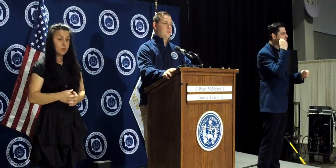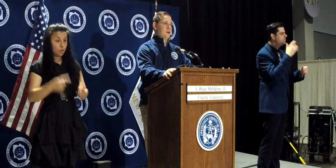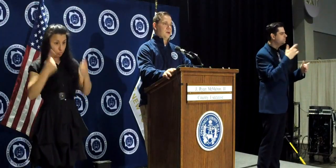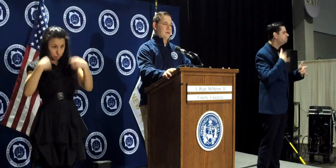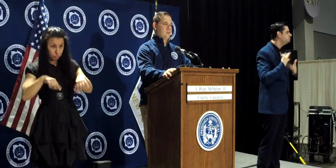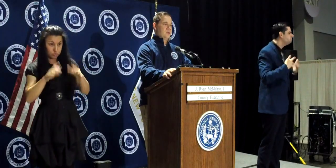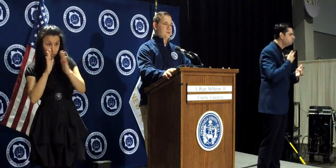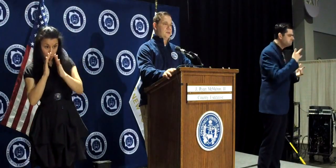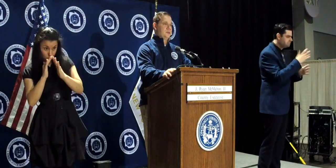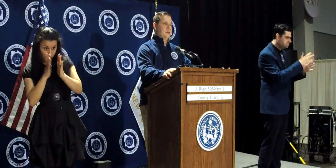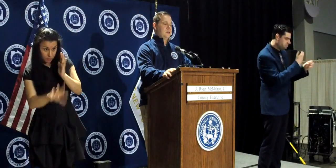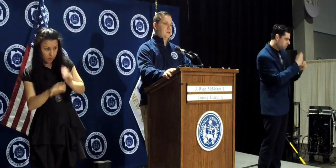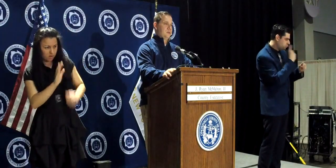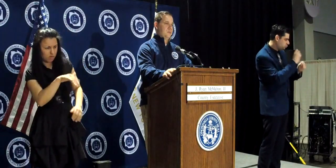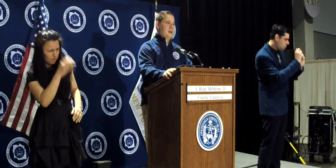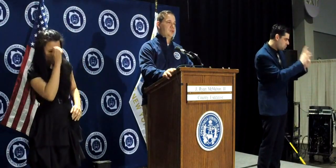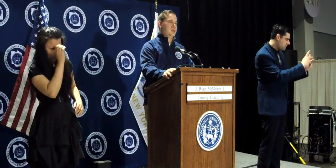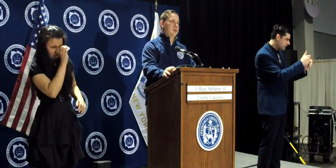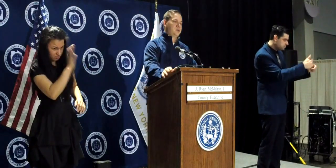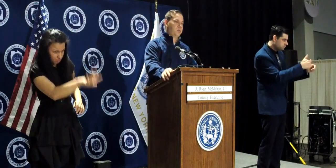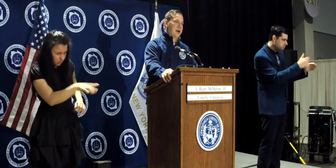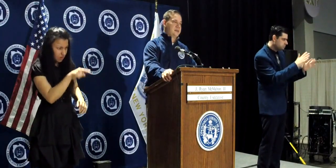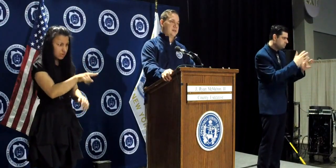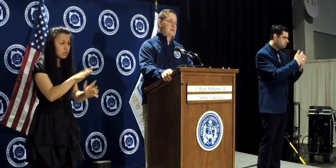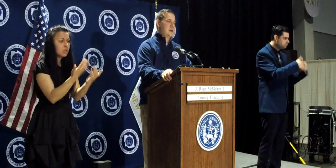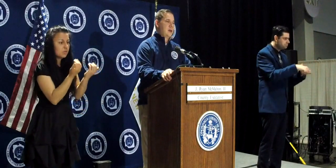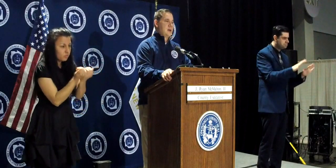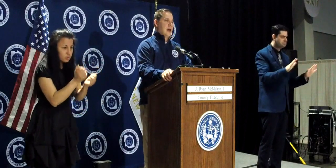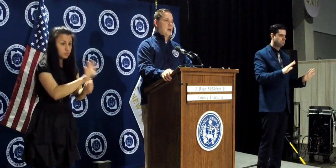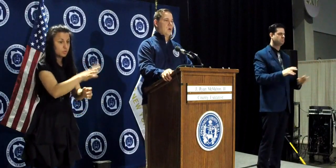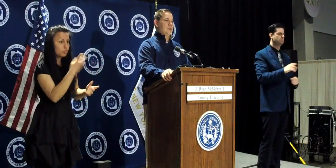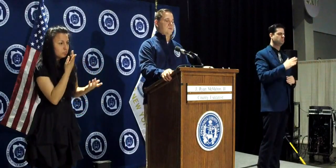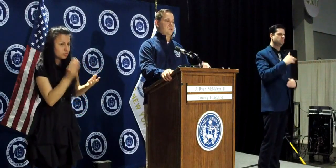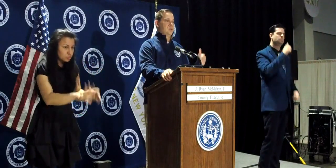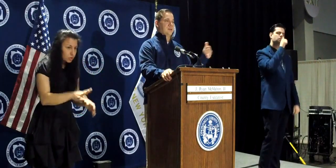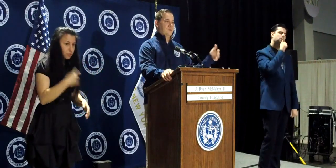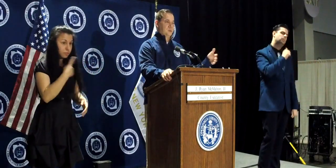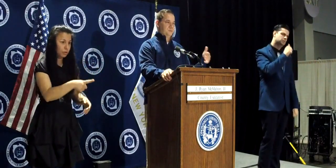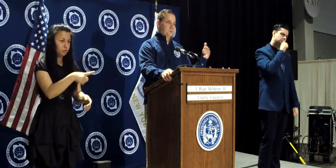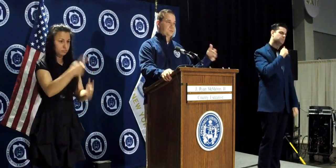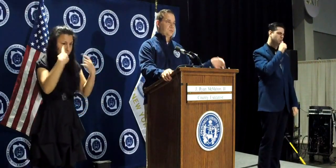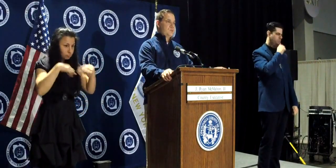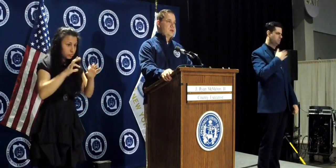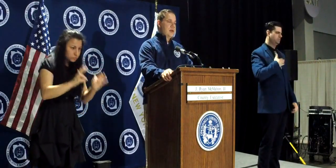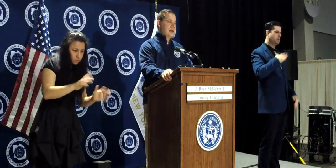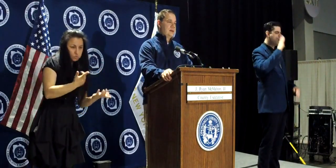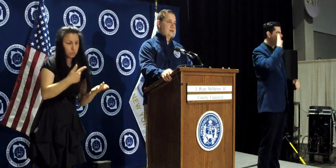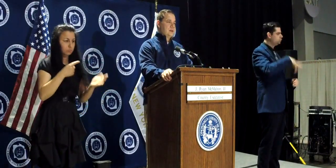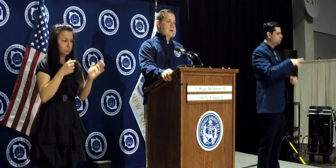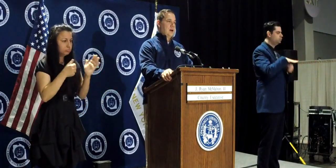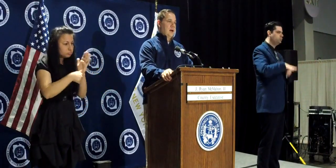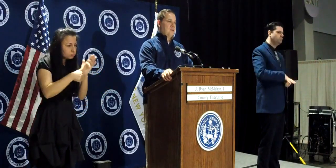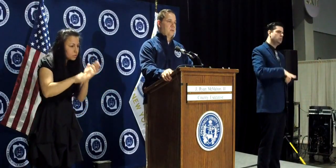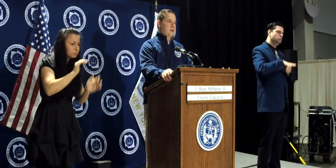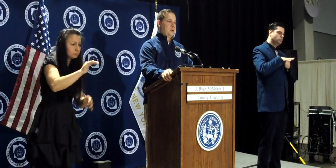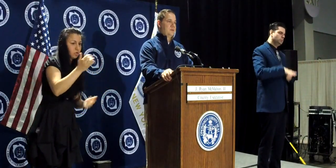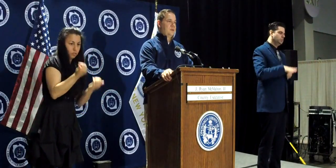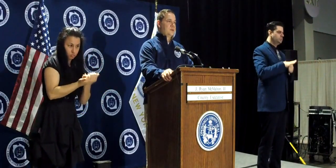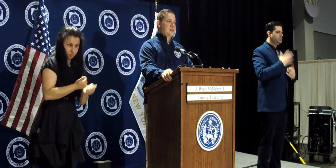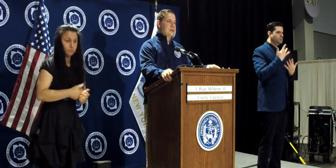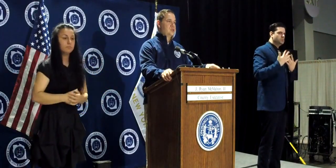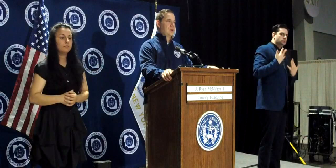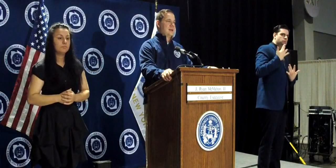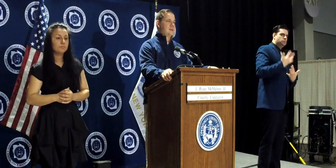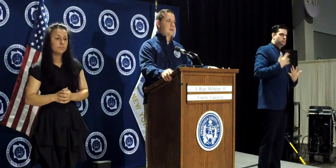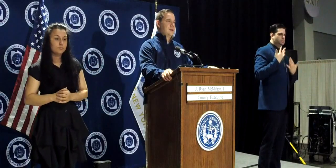please, everybody, we just need to continue to be patient in this process. I know it's stressful, and everybody